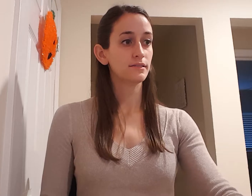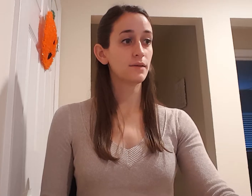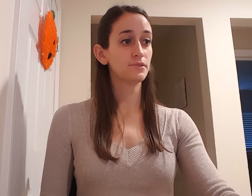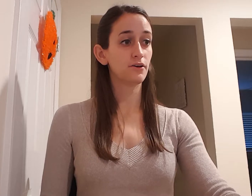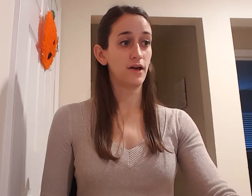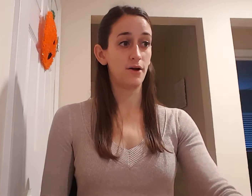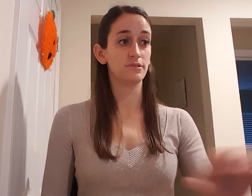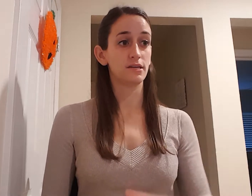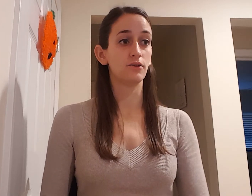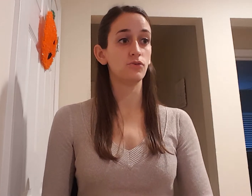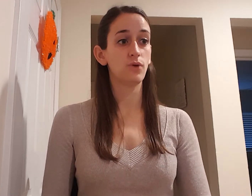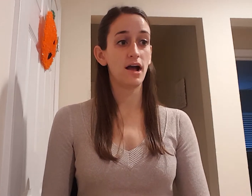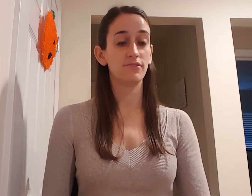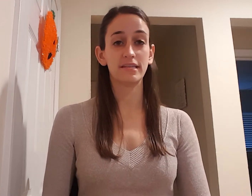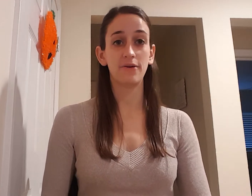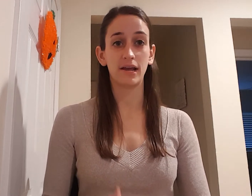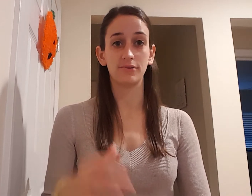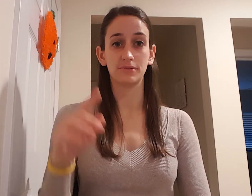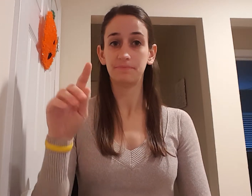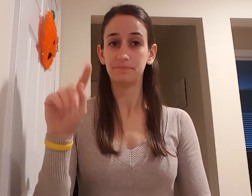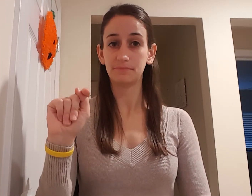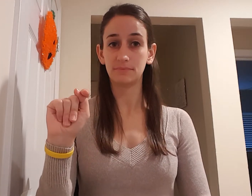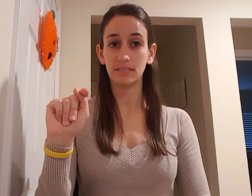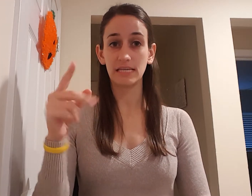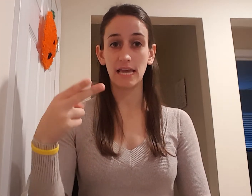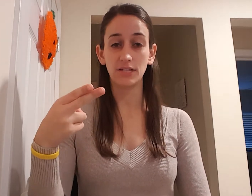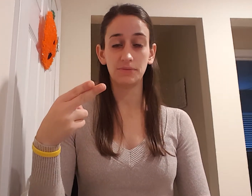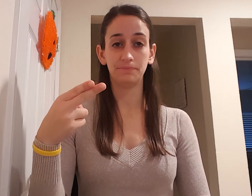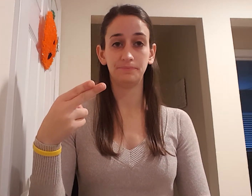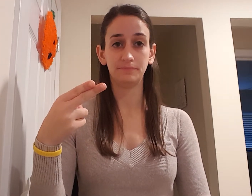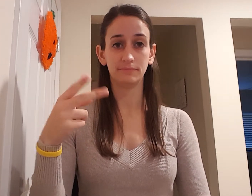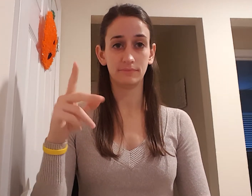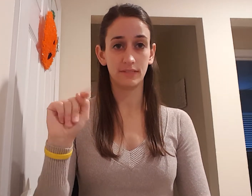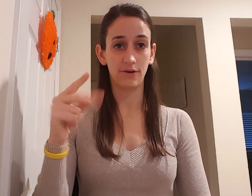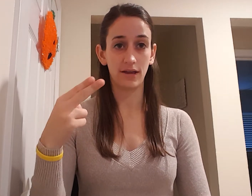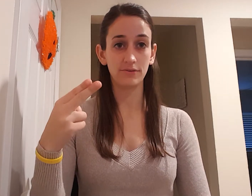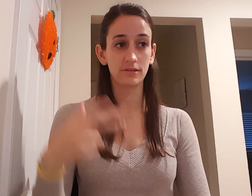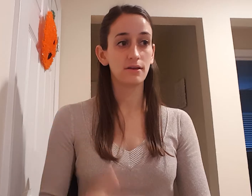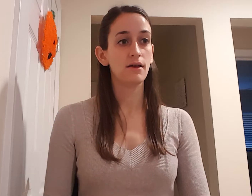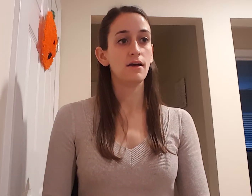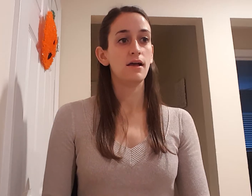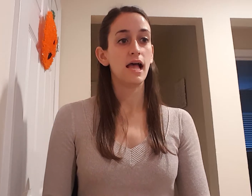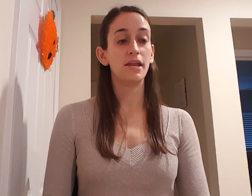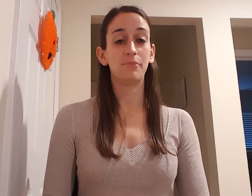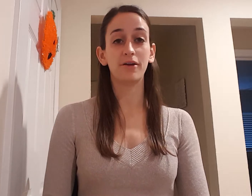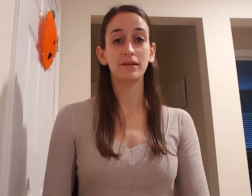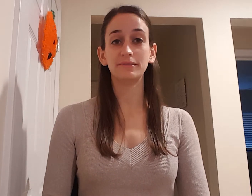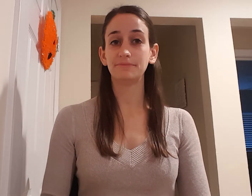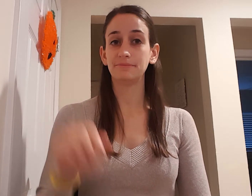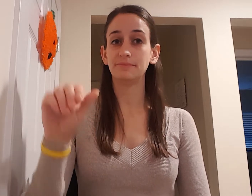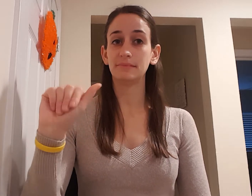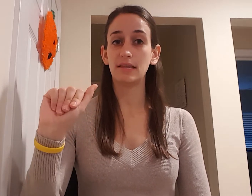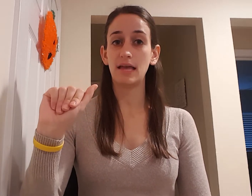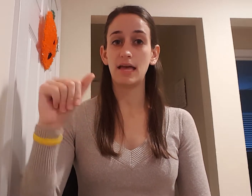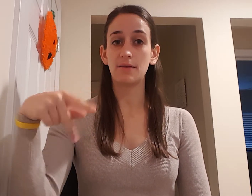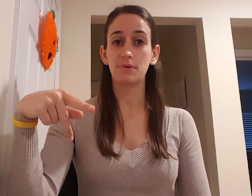Types of housing, you have a townhouse, TH, townhouse. An apartment,